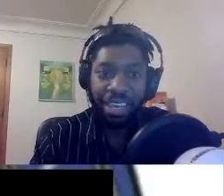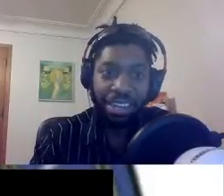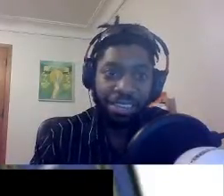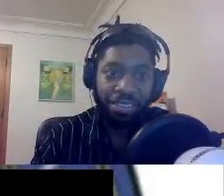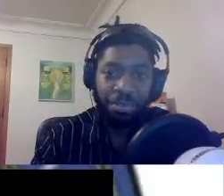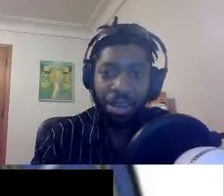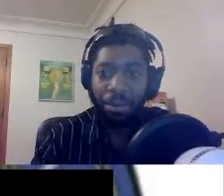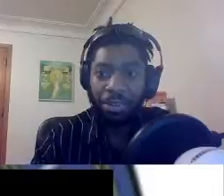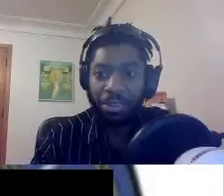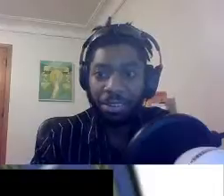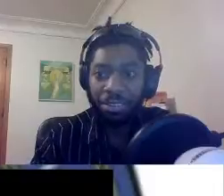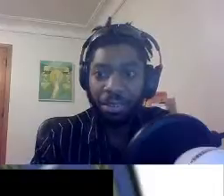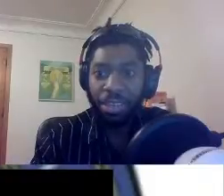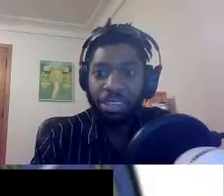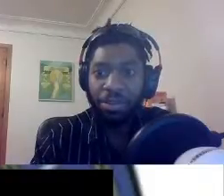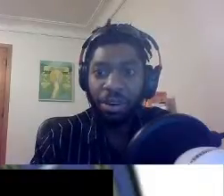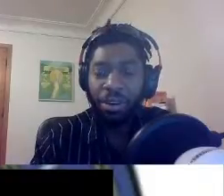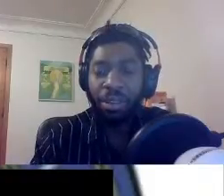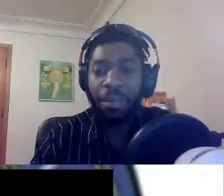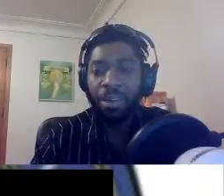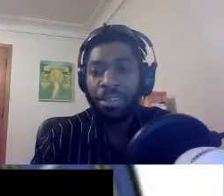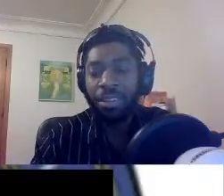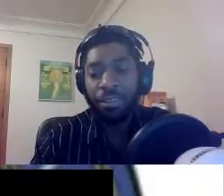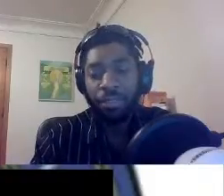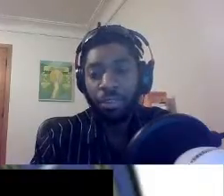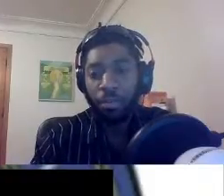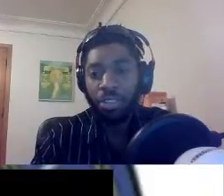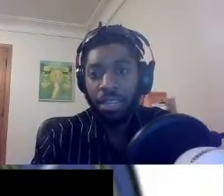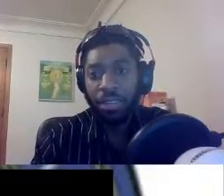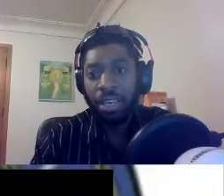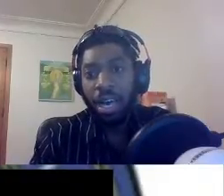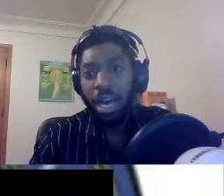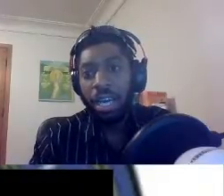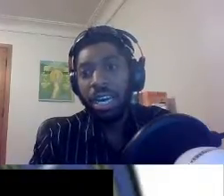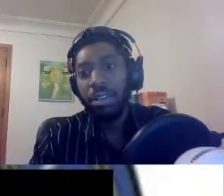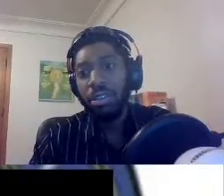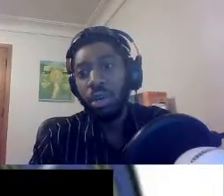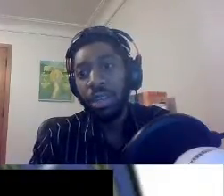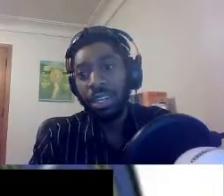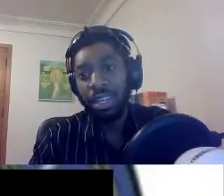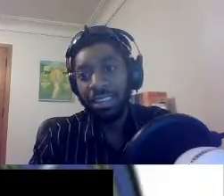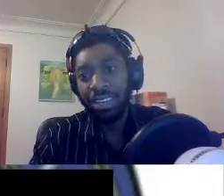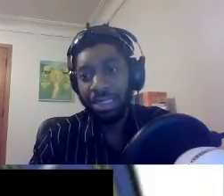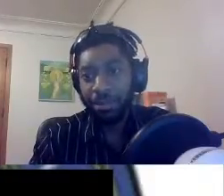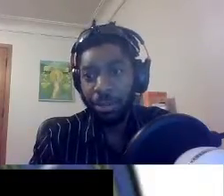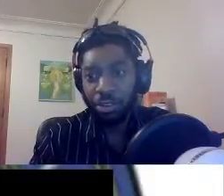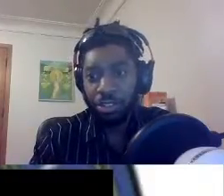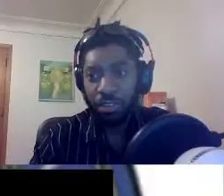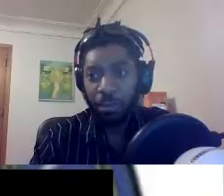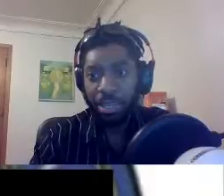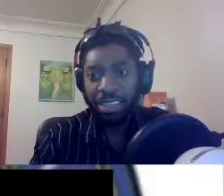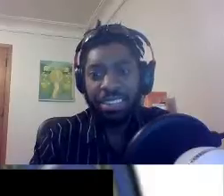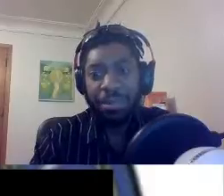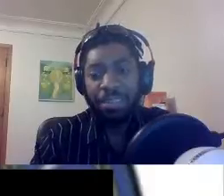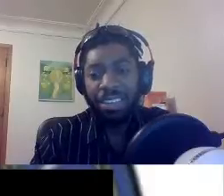doing that. So did Robbie earlier. So thank you all for the super chats. Kyle, no, they did not say anything about churches opening. It seems like they're